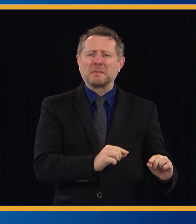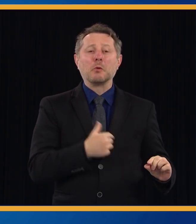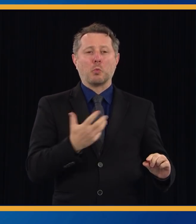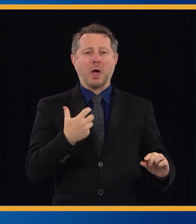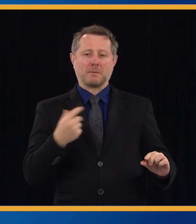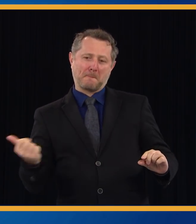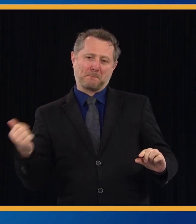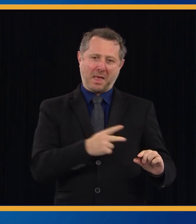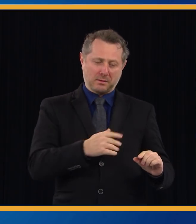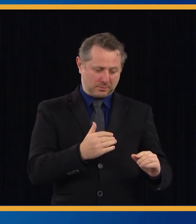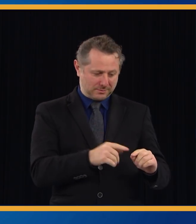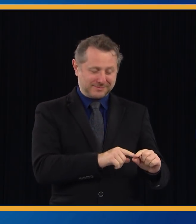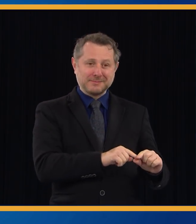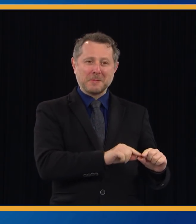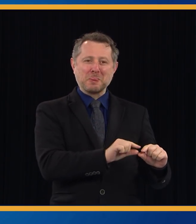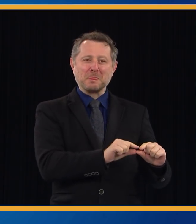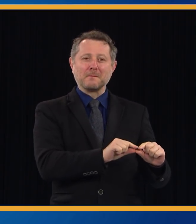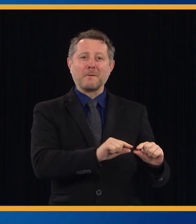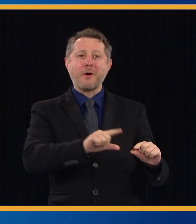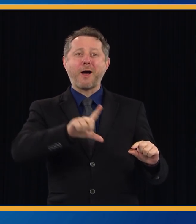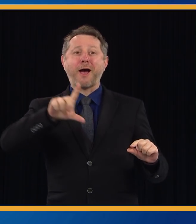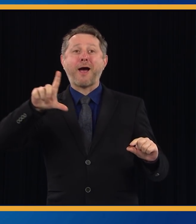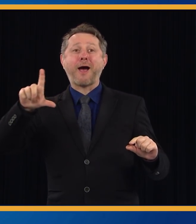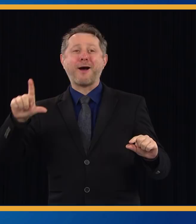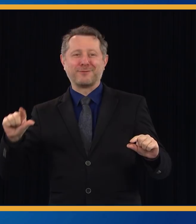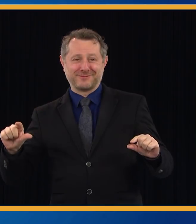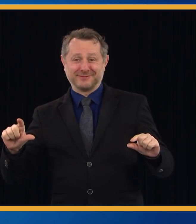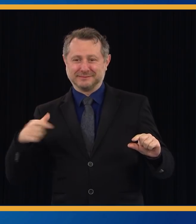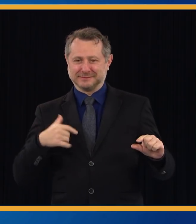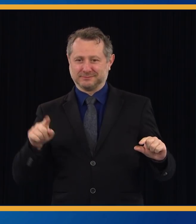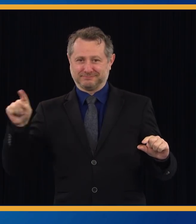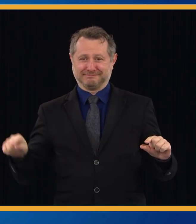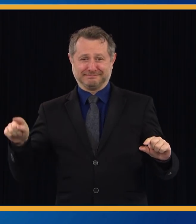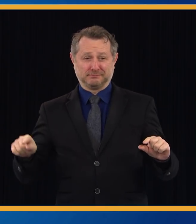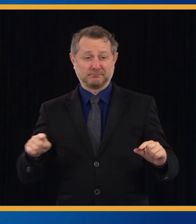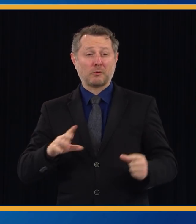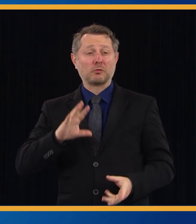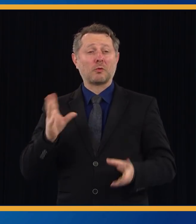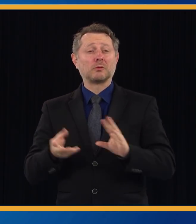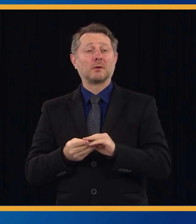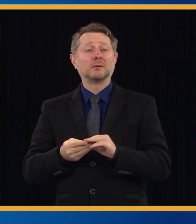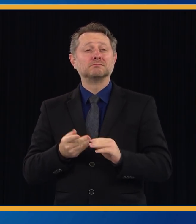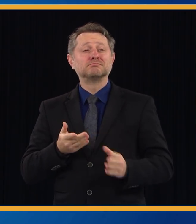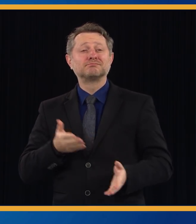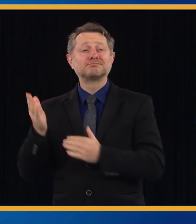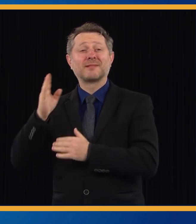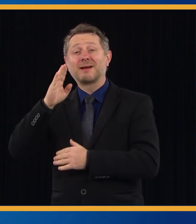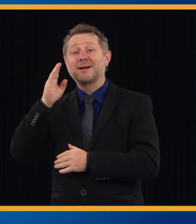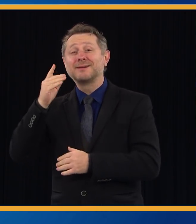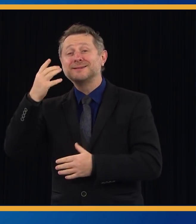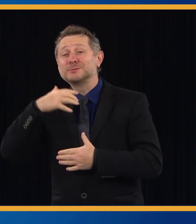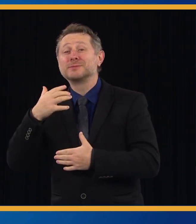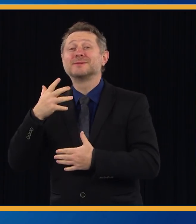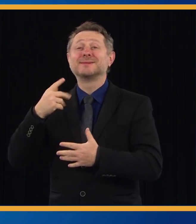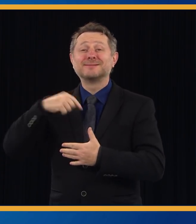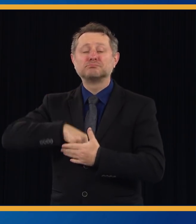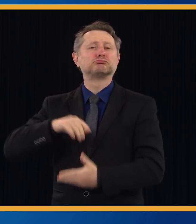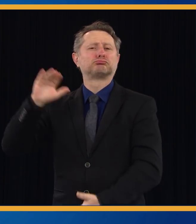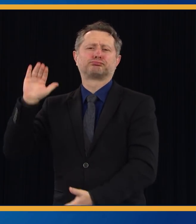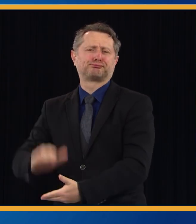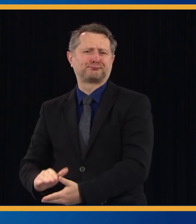in? The overall hospitalization rate is down. The number of intubations is down.